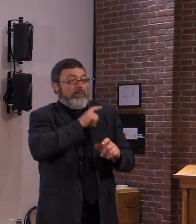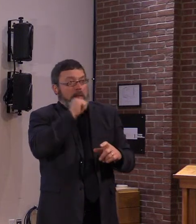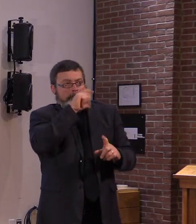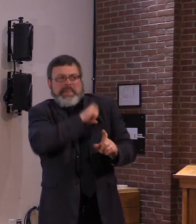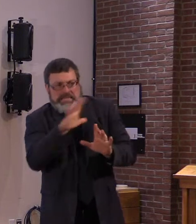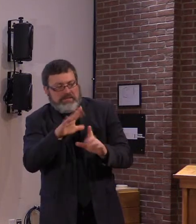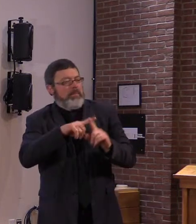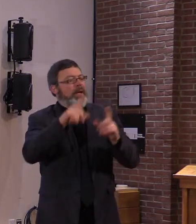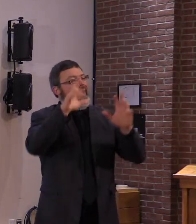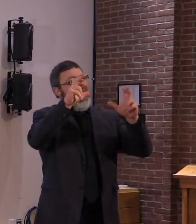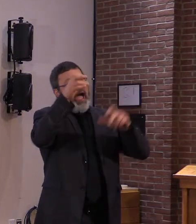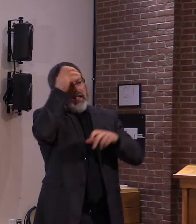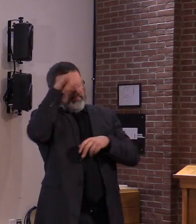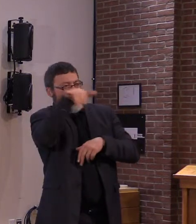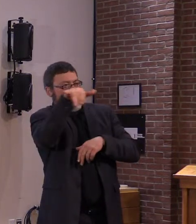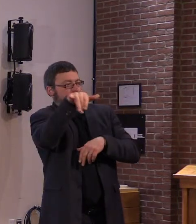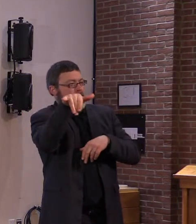Governor, I can,